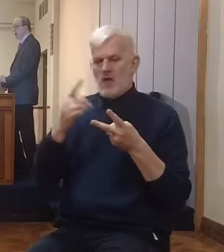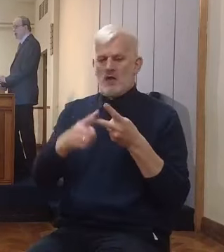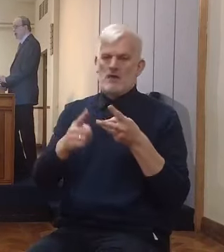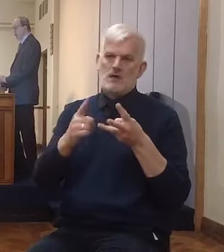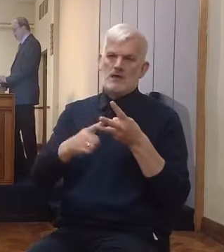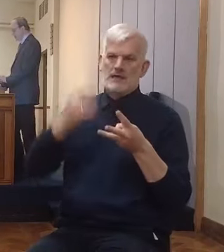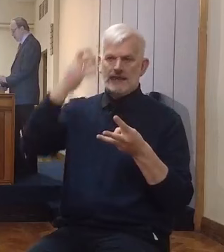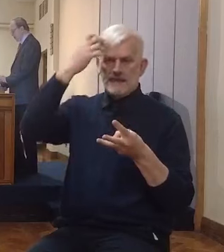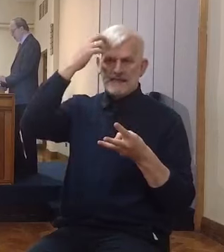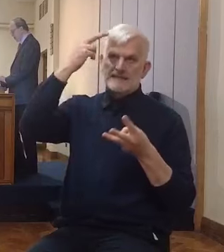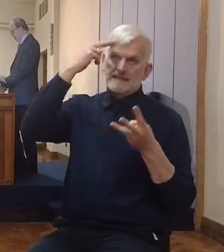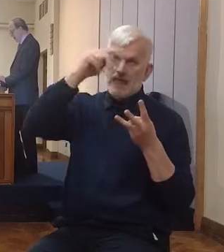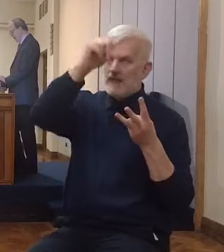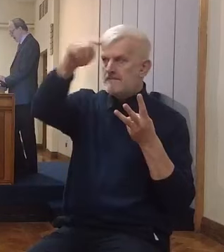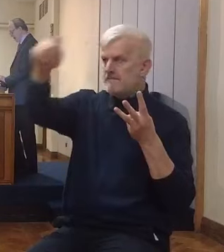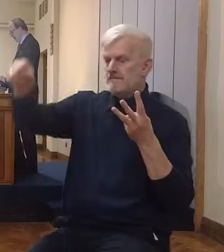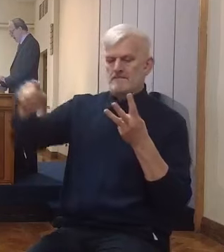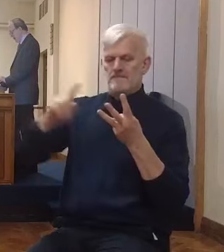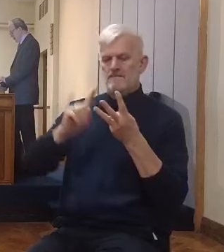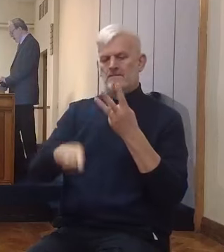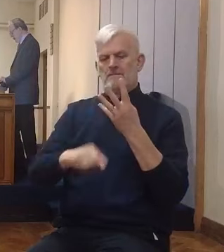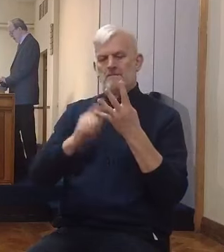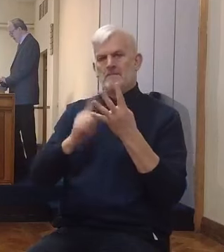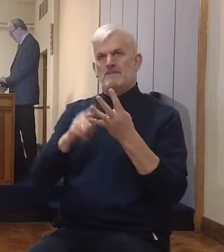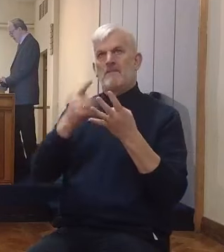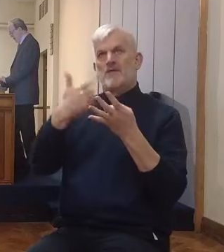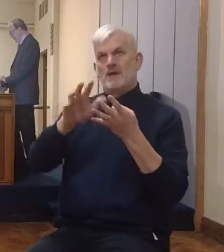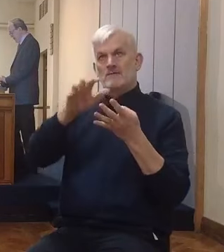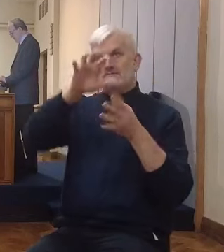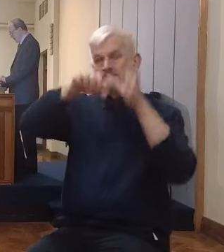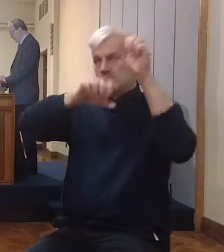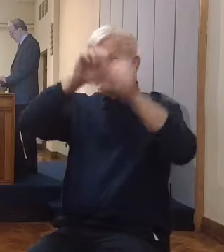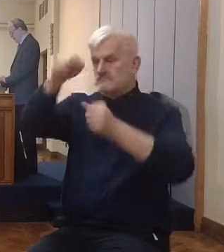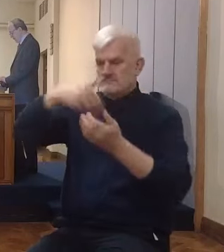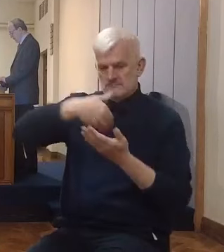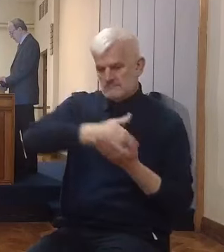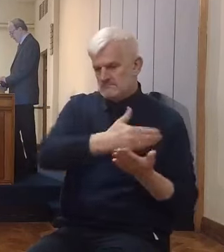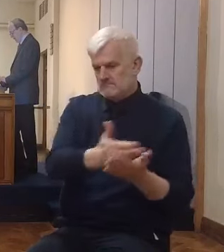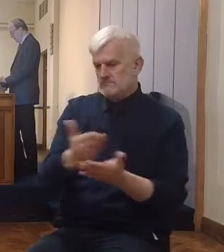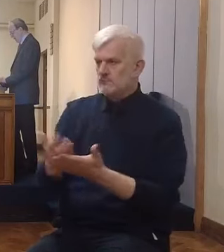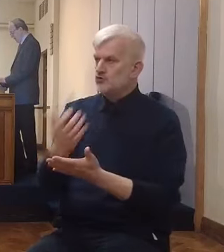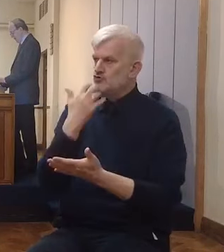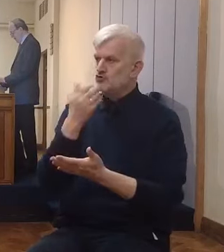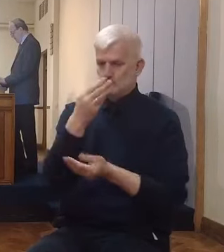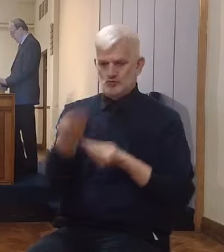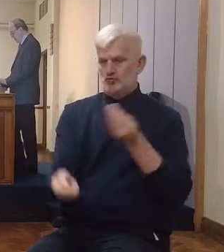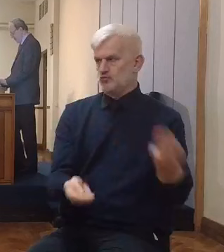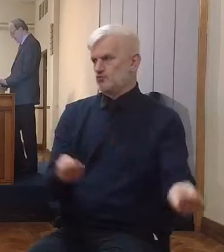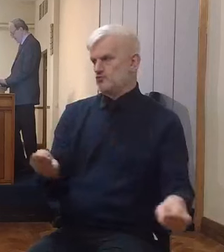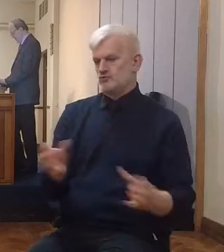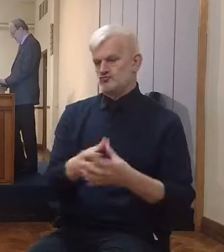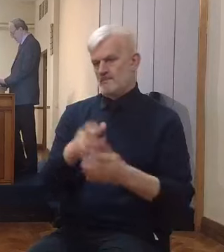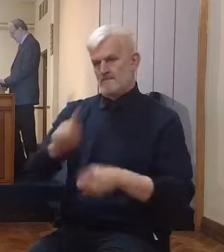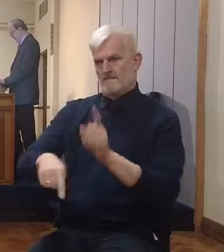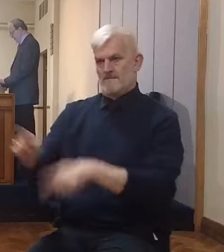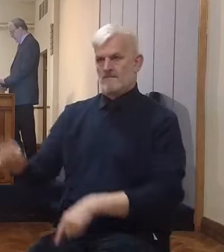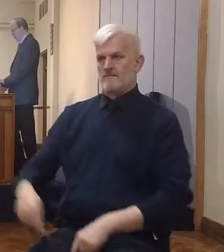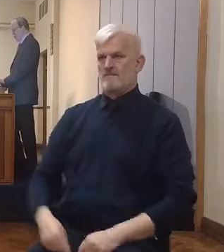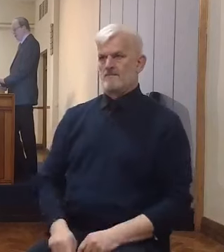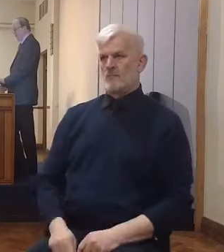distribution of the portions of the land to the tribes of Israel. But here is a